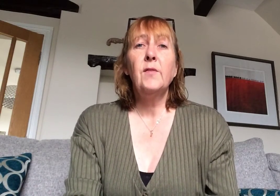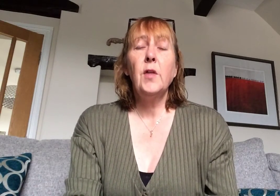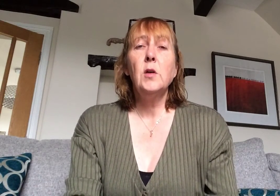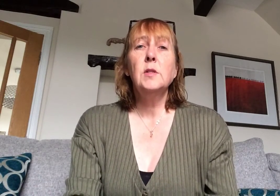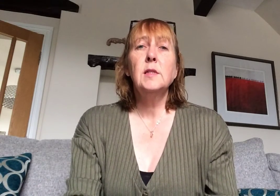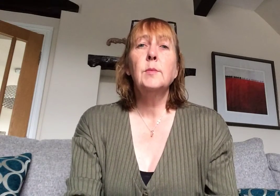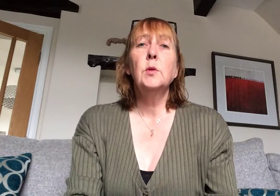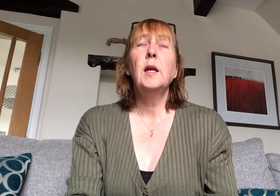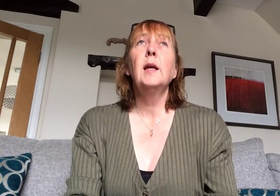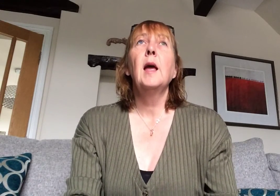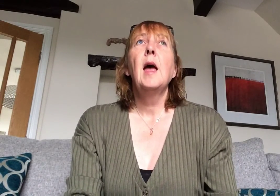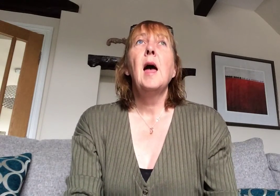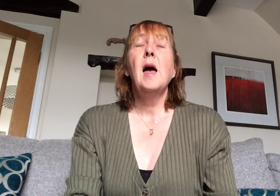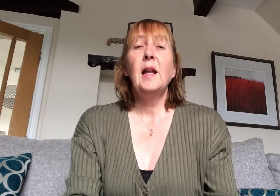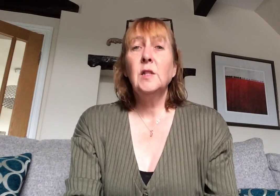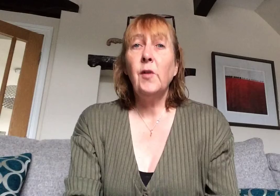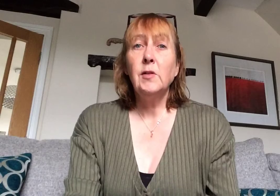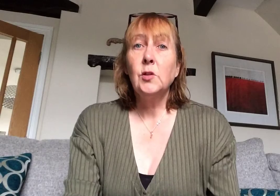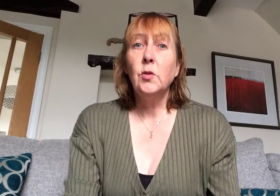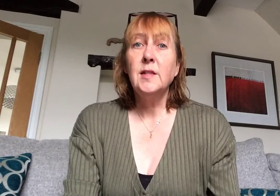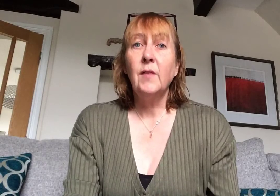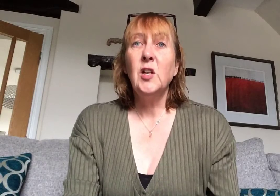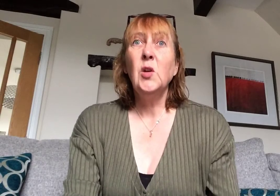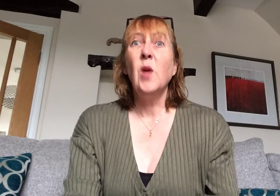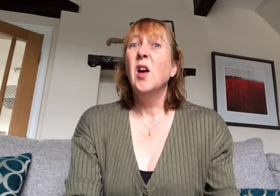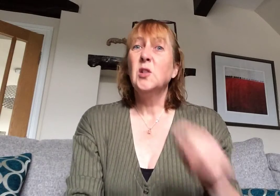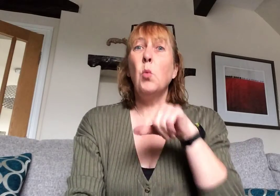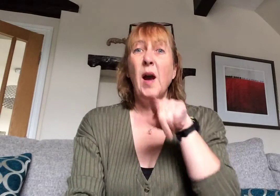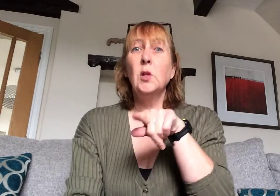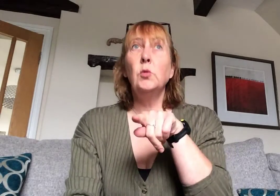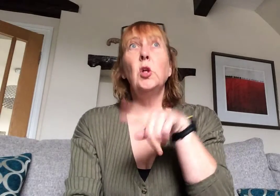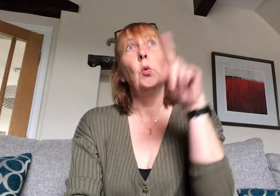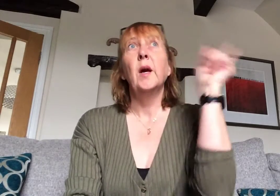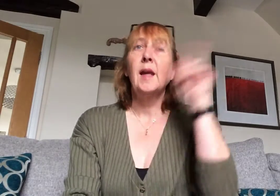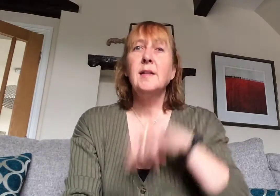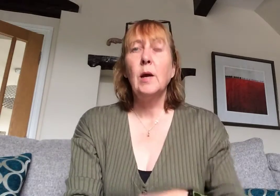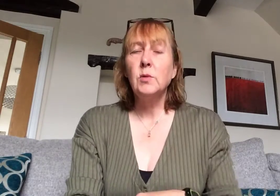for those this morning. And it's forest school this afternoon, so why don't you get